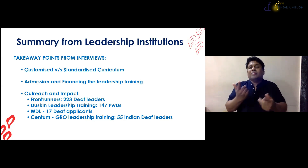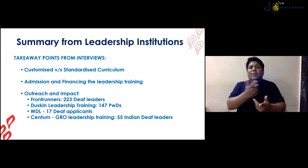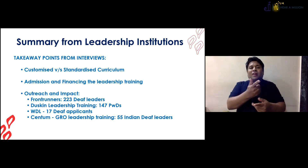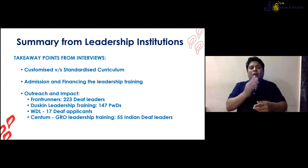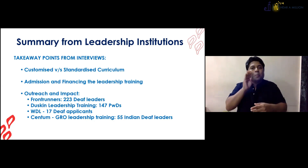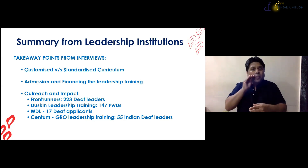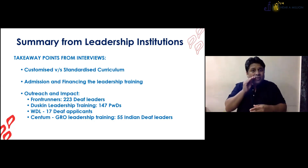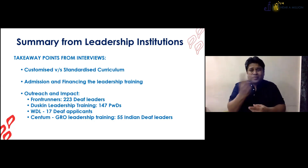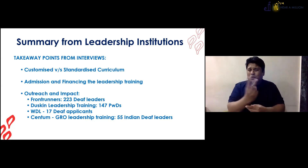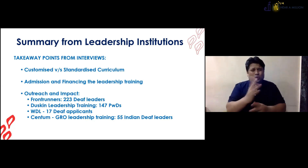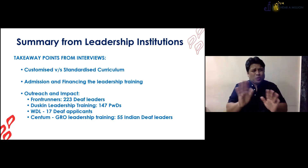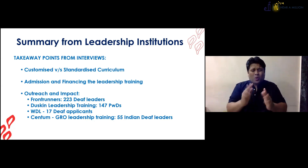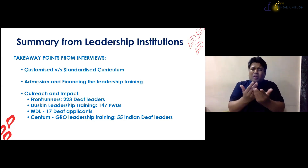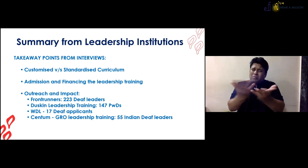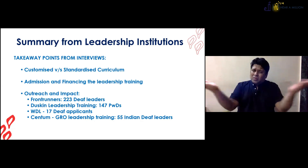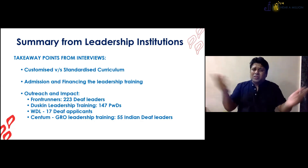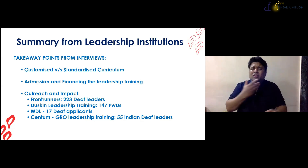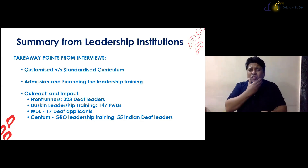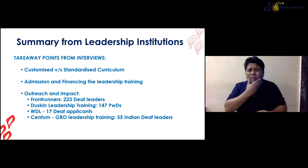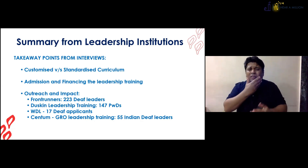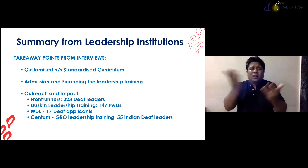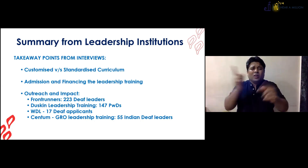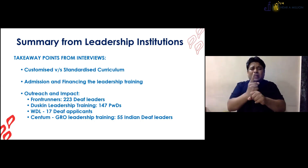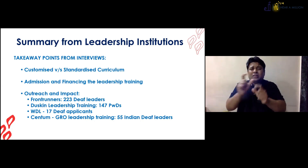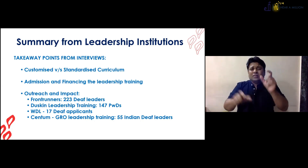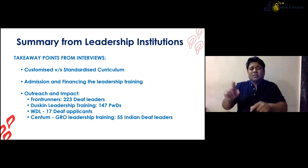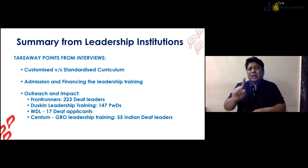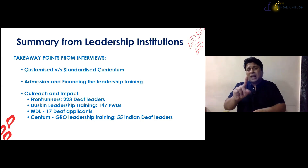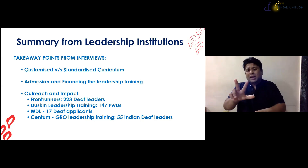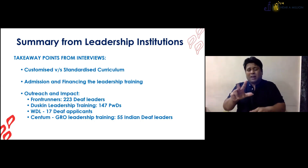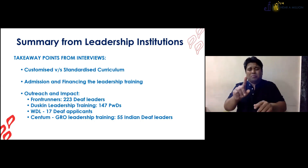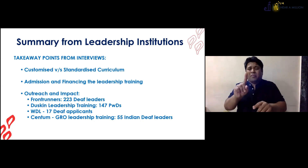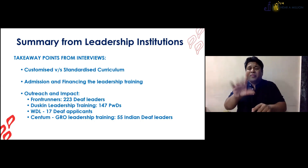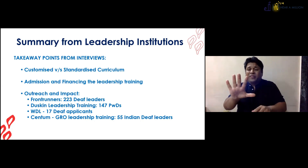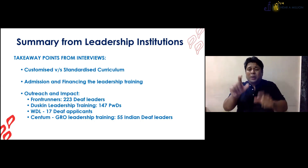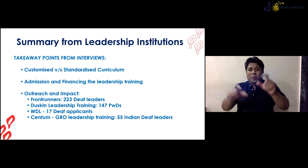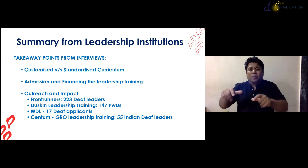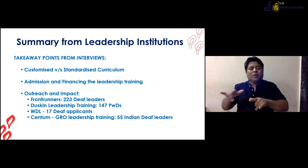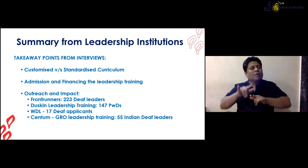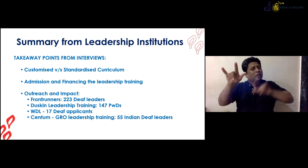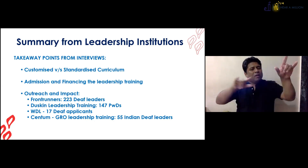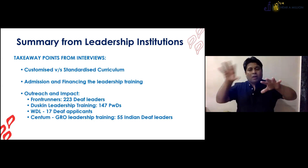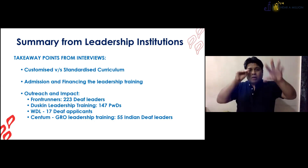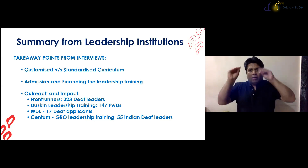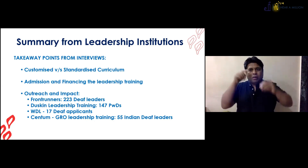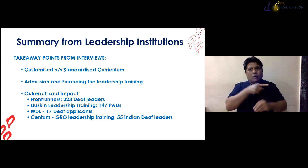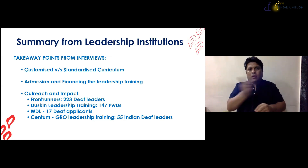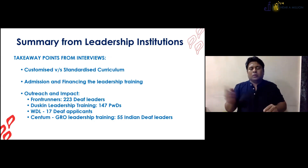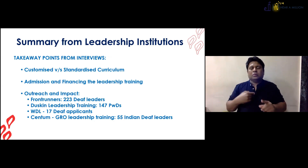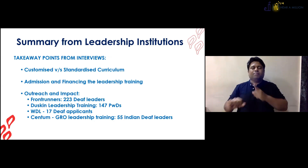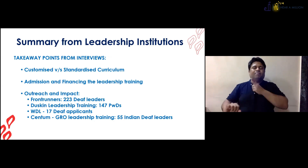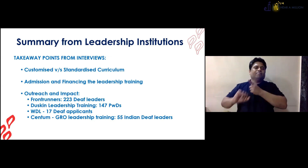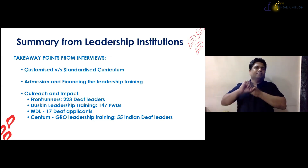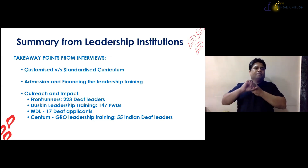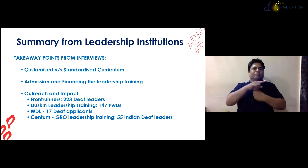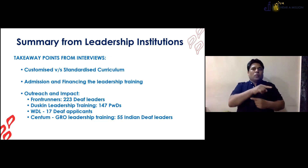everything. How Sujit mentioned, that Manan mentioned, like not just two people, a lot of people, other people also mentioned that, you know,